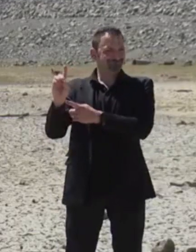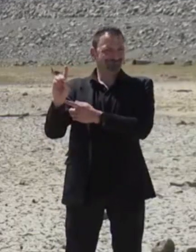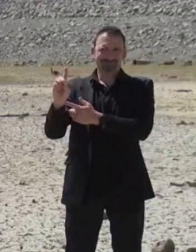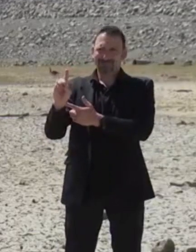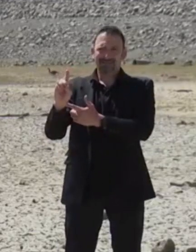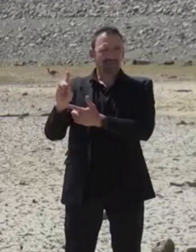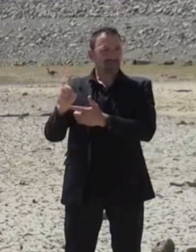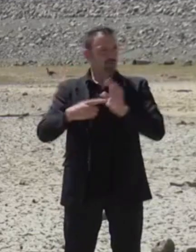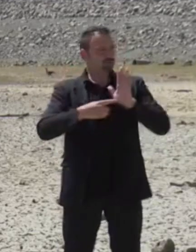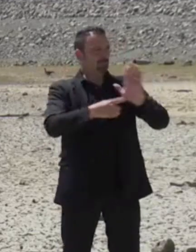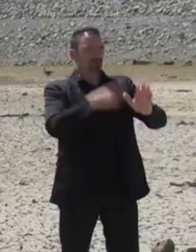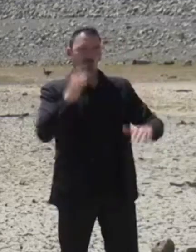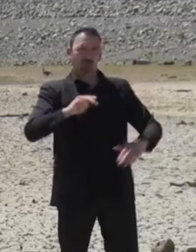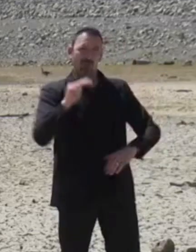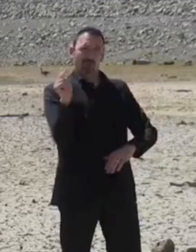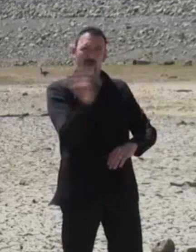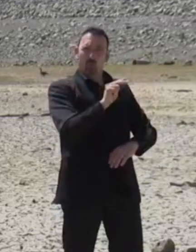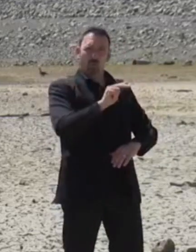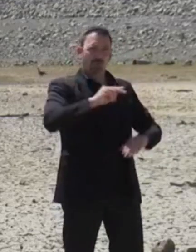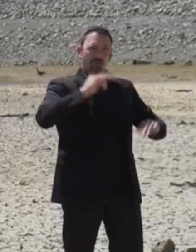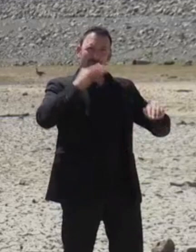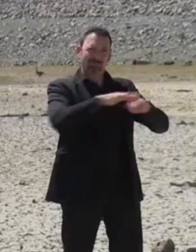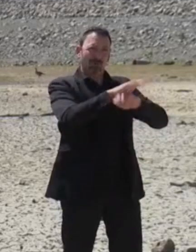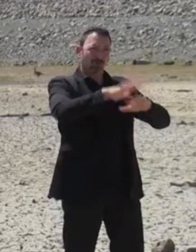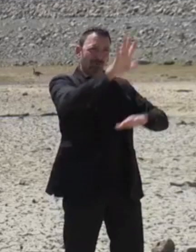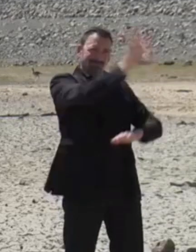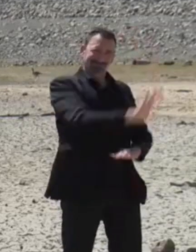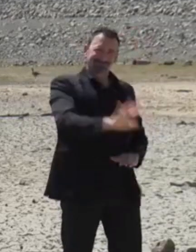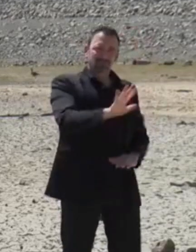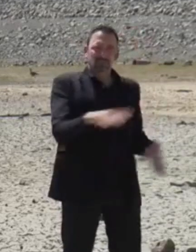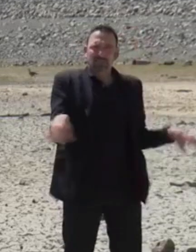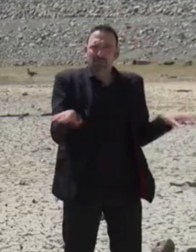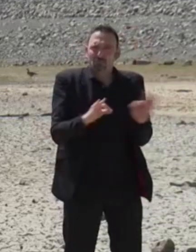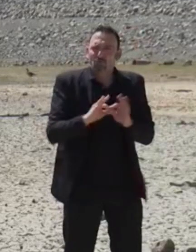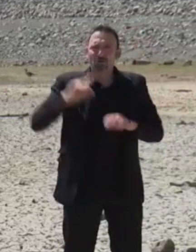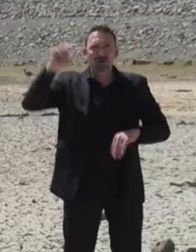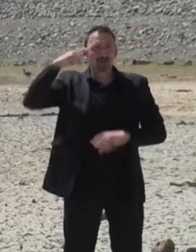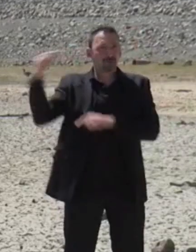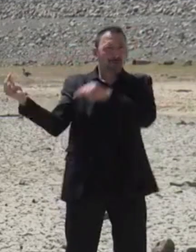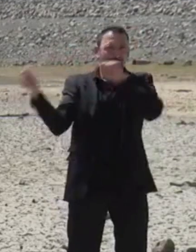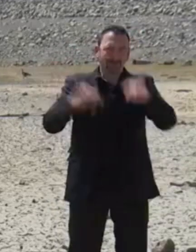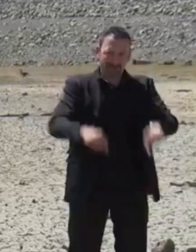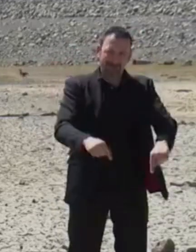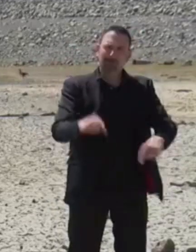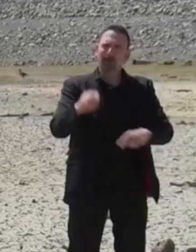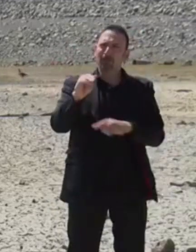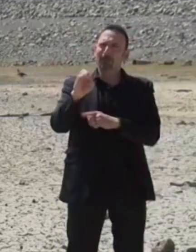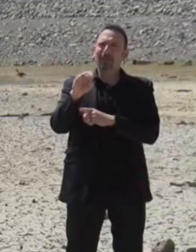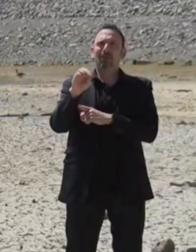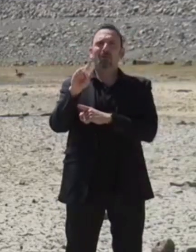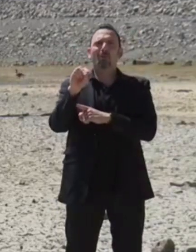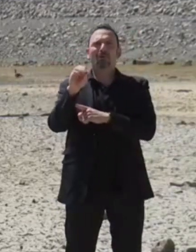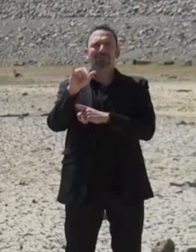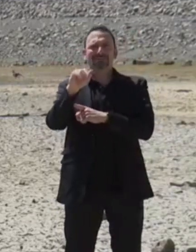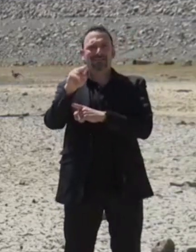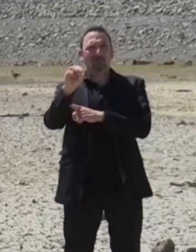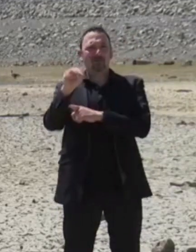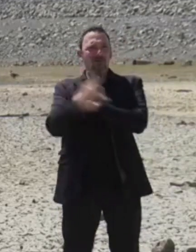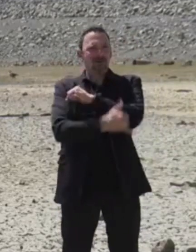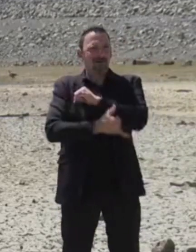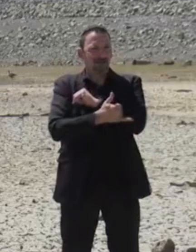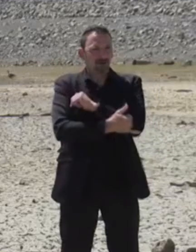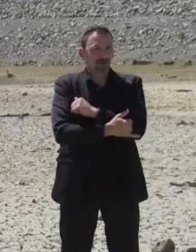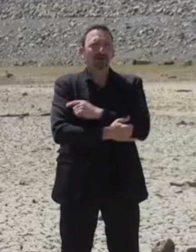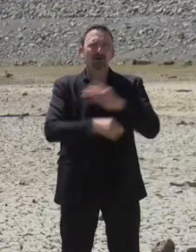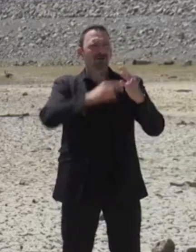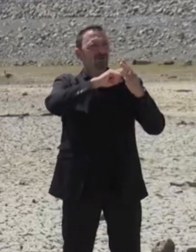Coast. We are grateful that the governor is here in Mendocino County today. We want to recognize four Mendocino County supervisors, the